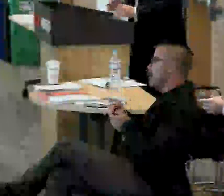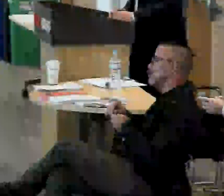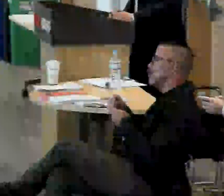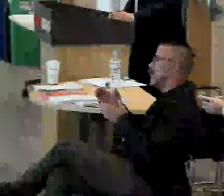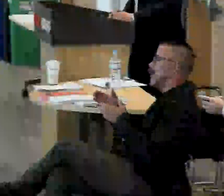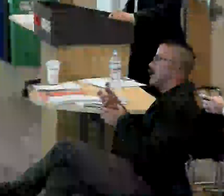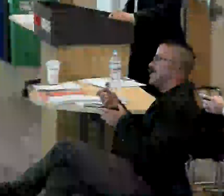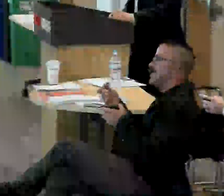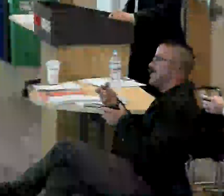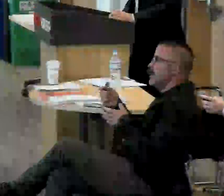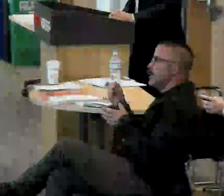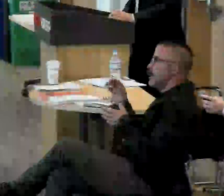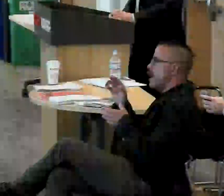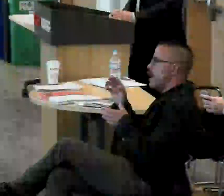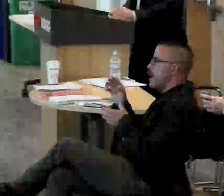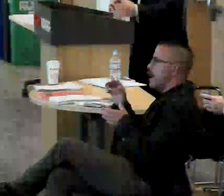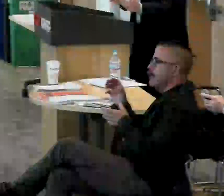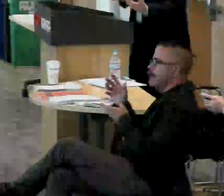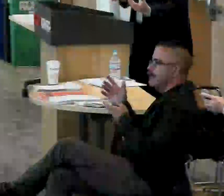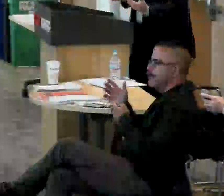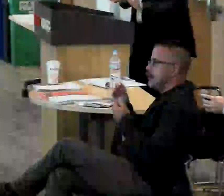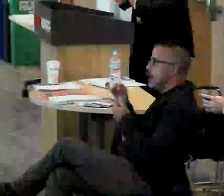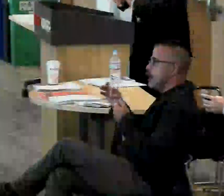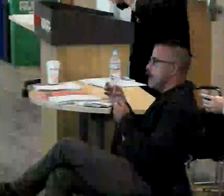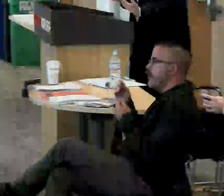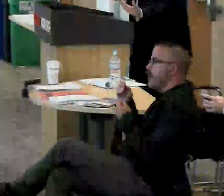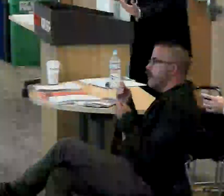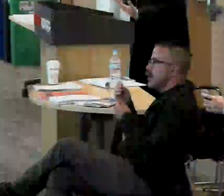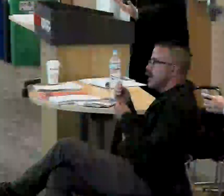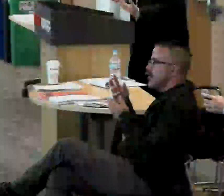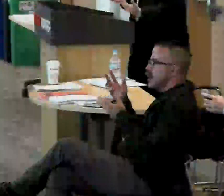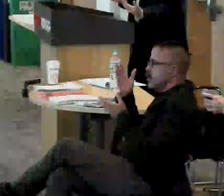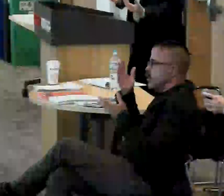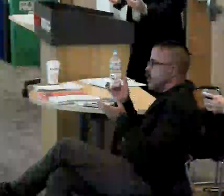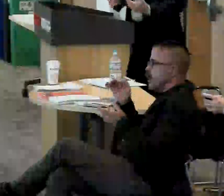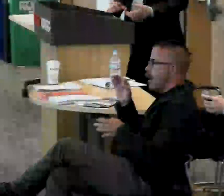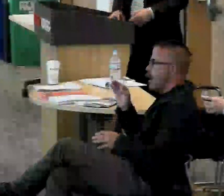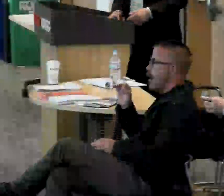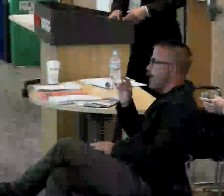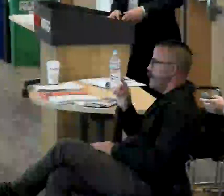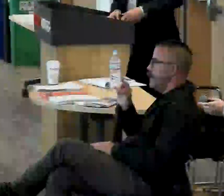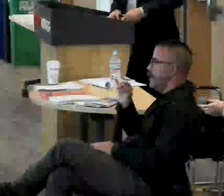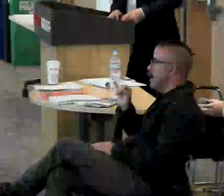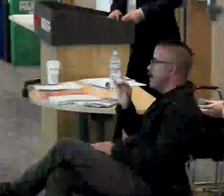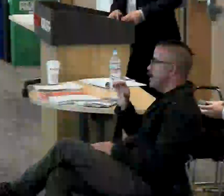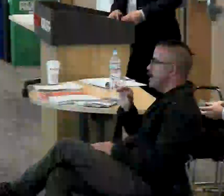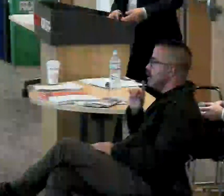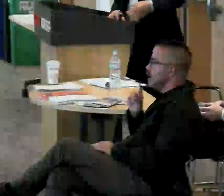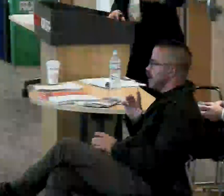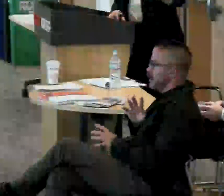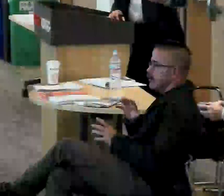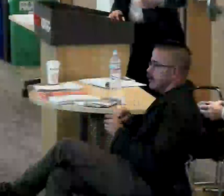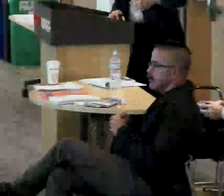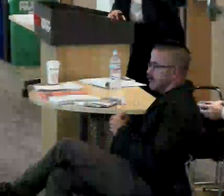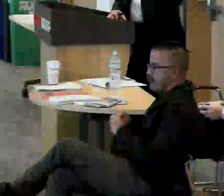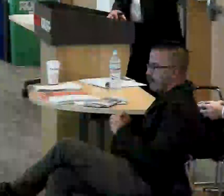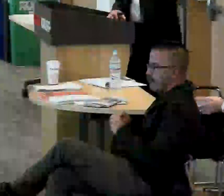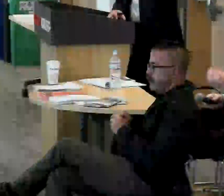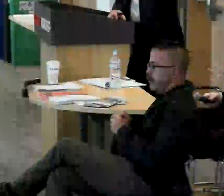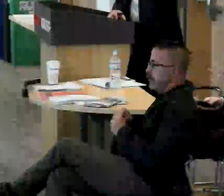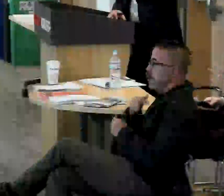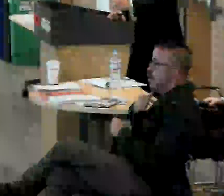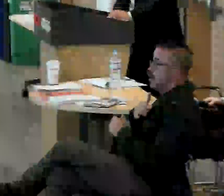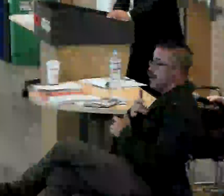bit of the, I guess, platform and purpose of why FDIC is really engaged. And we're really delighted to work with Tom